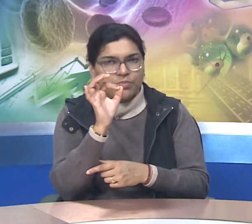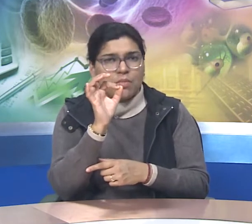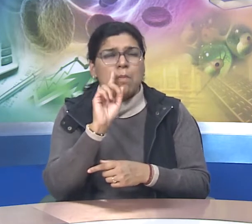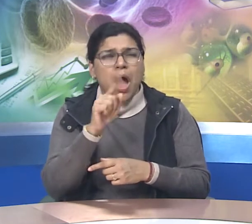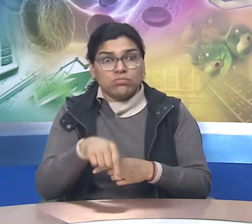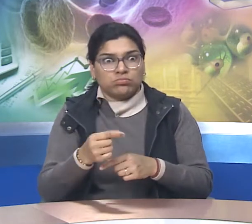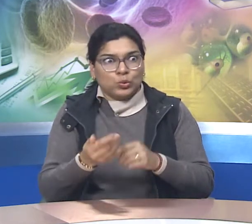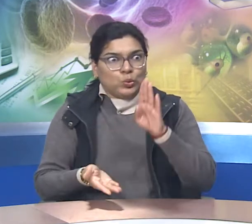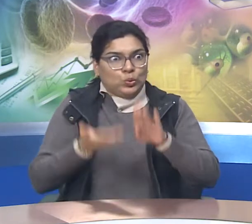Shoeshine answered,